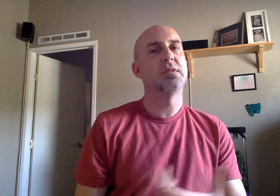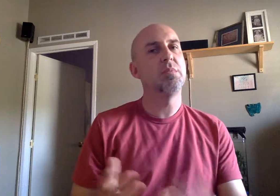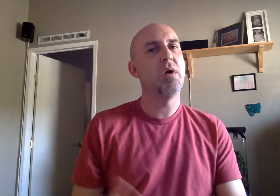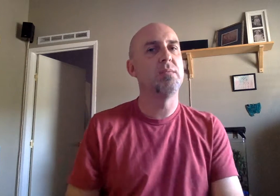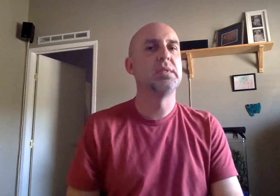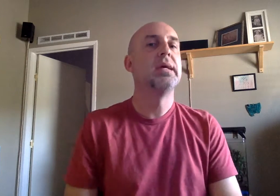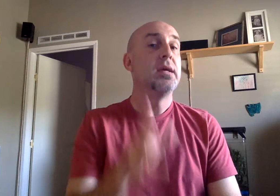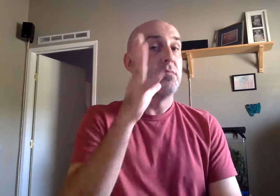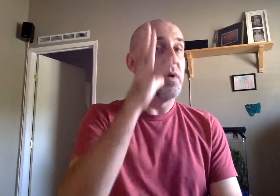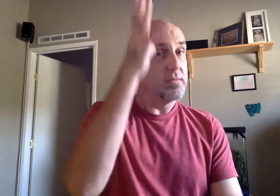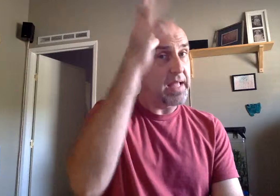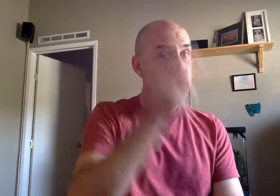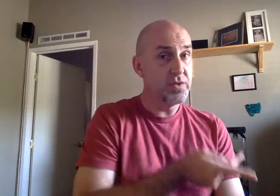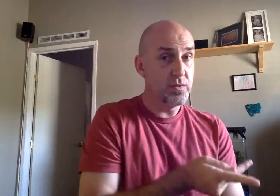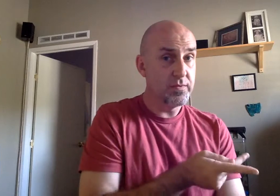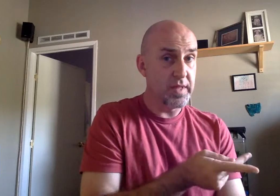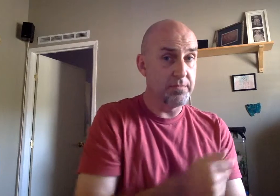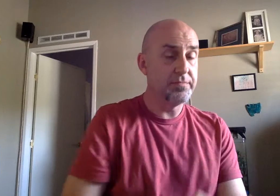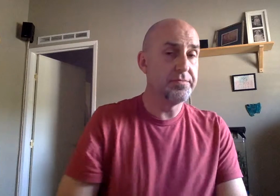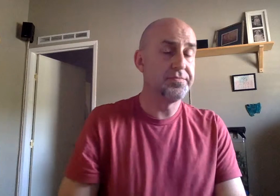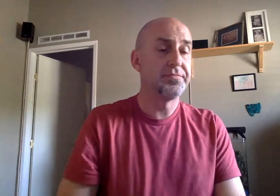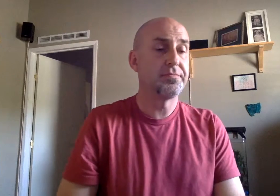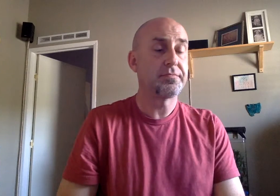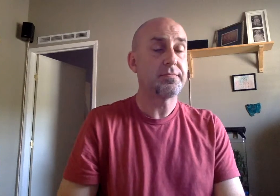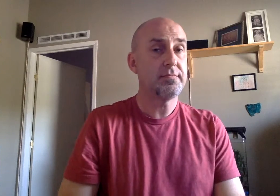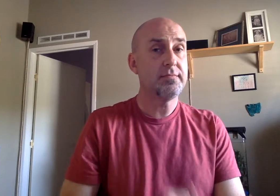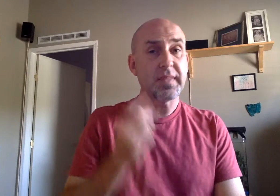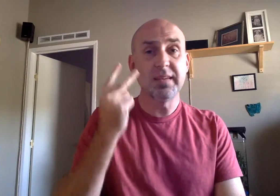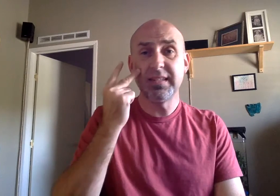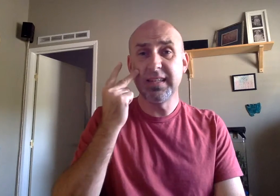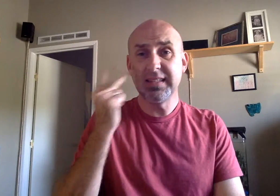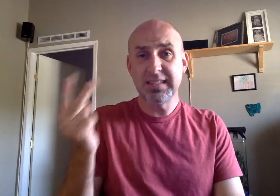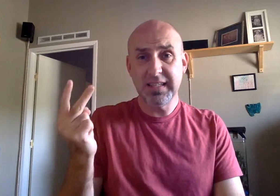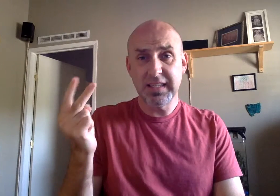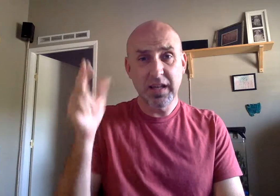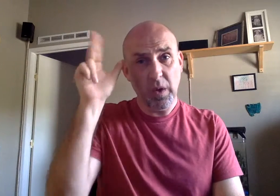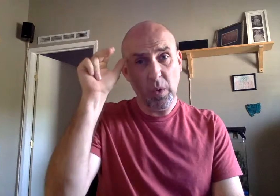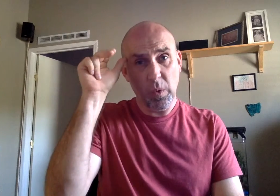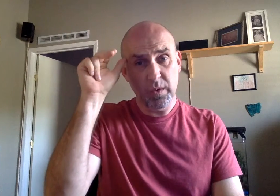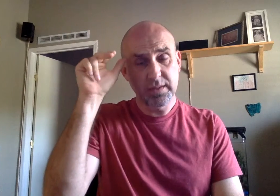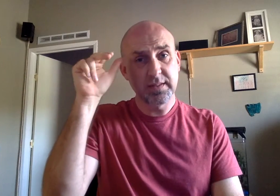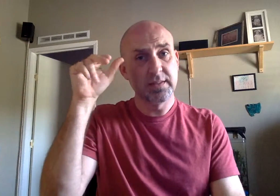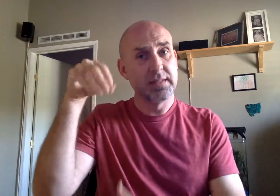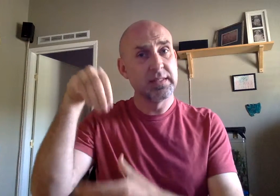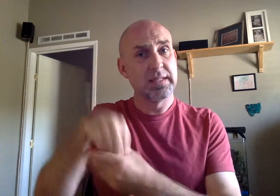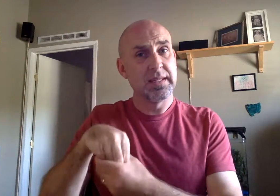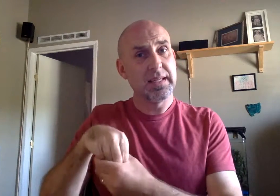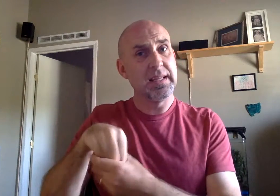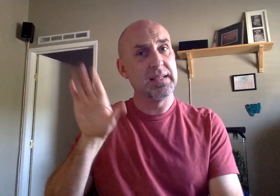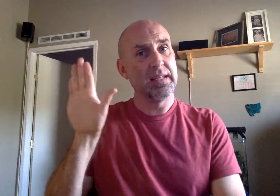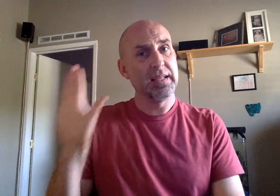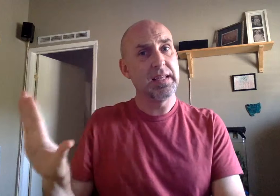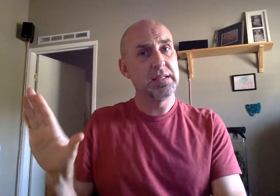be problems. Mom, dad, the two of them, did they see a horse in his